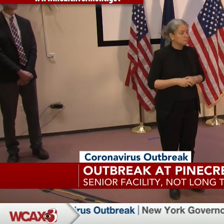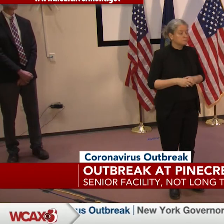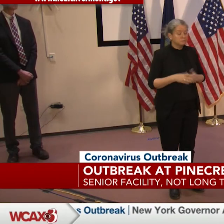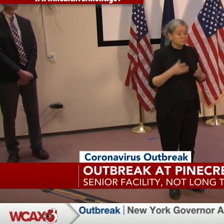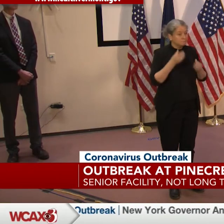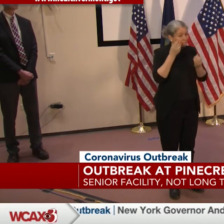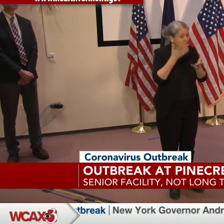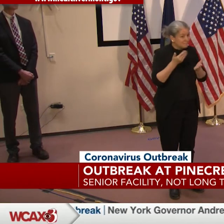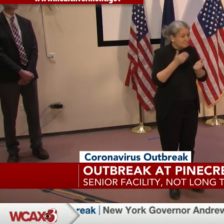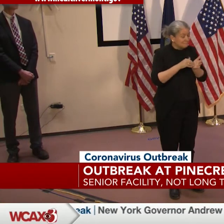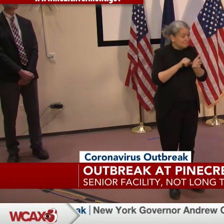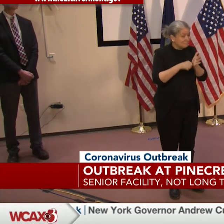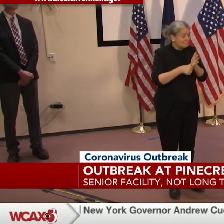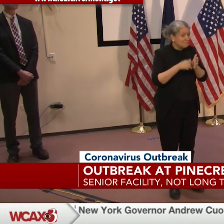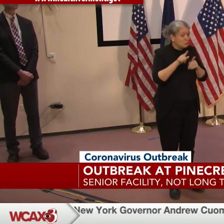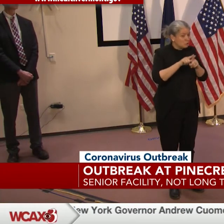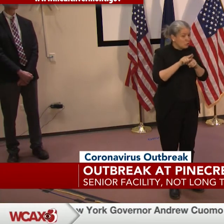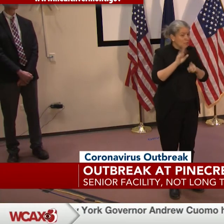*6 to unmute, Joe.